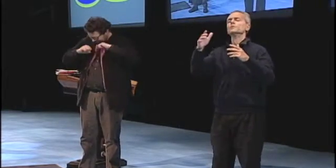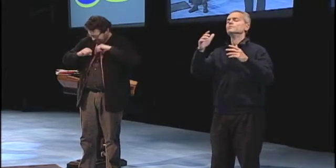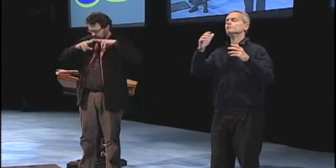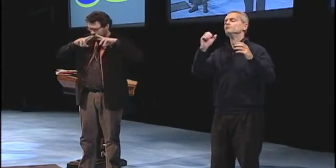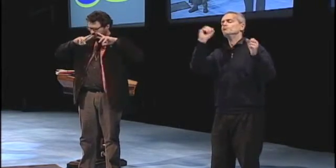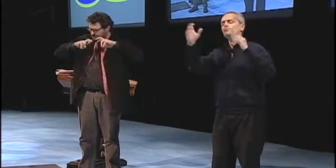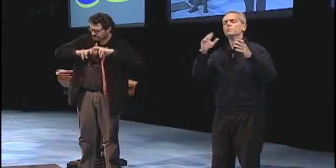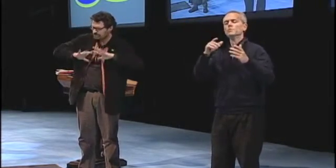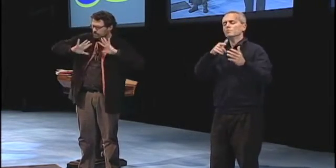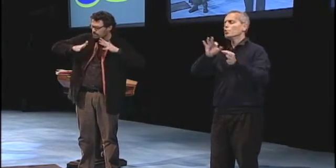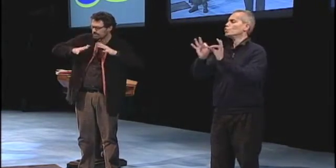Okay.